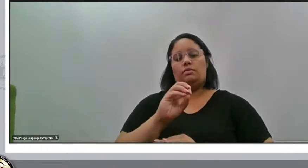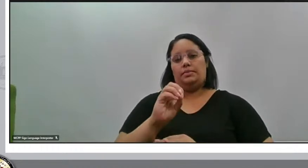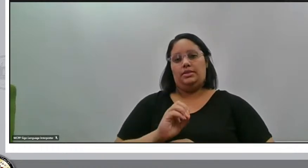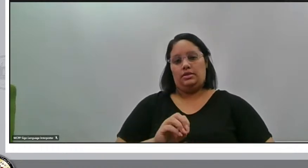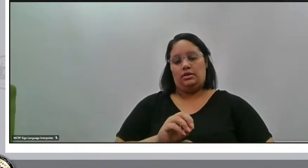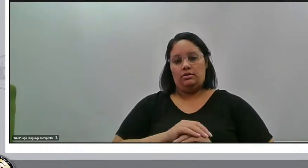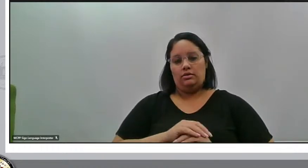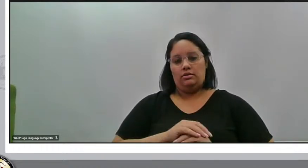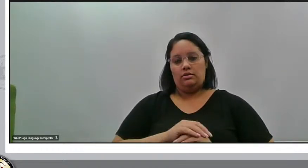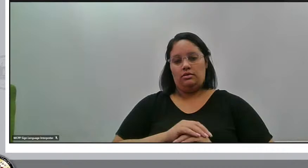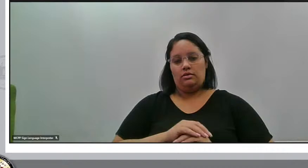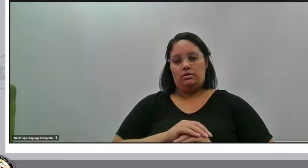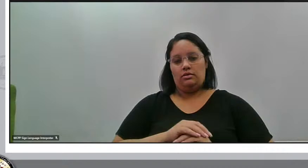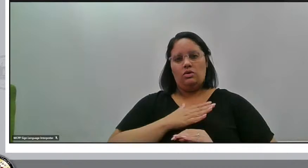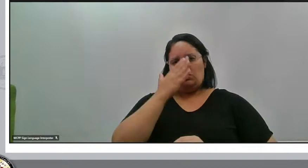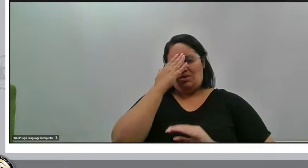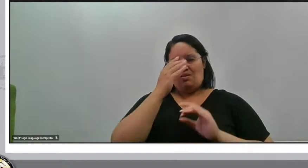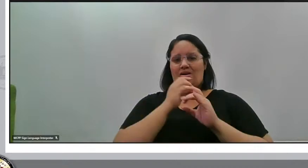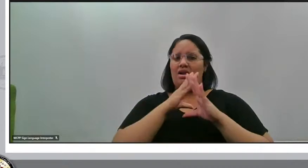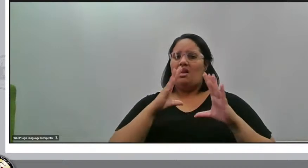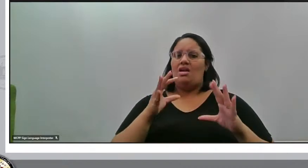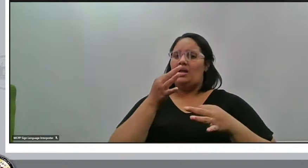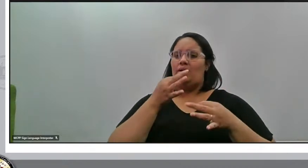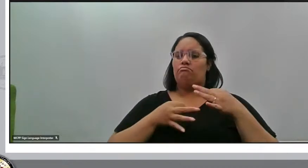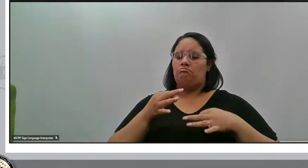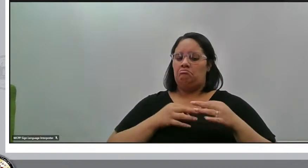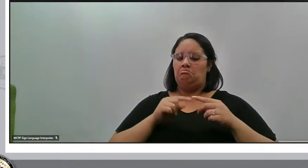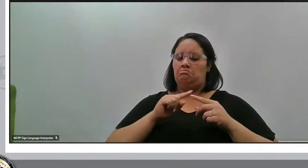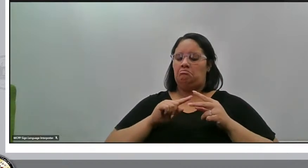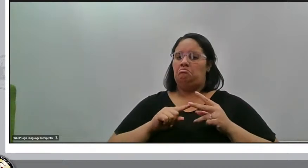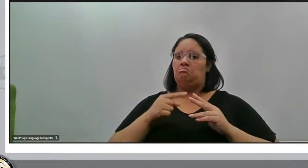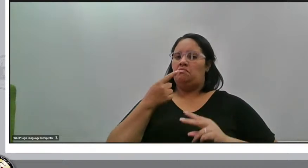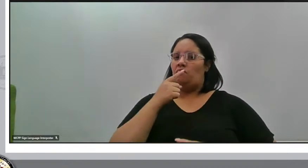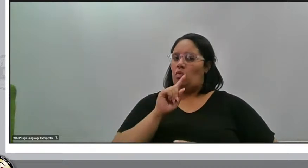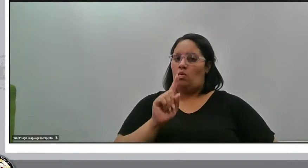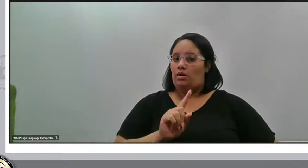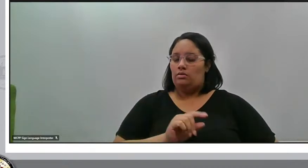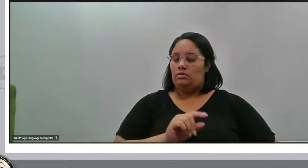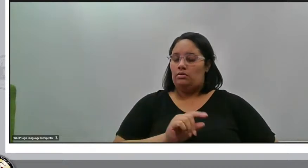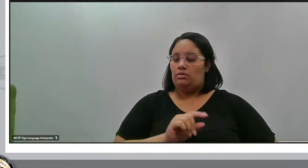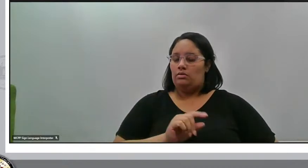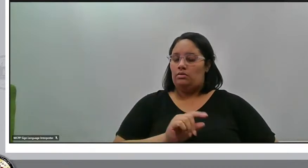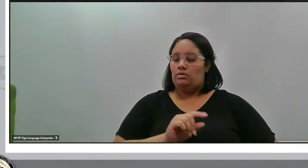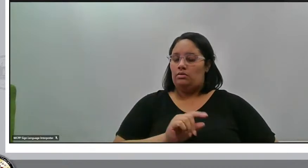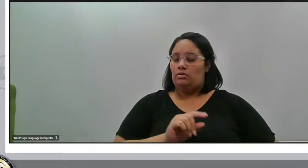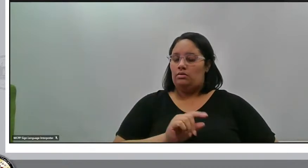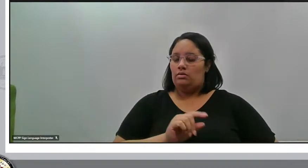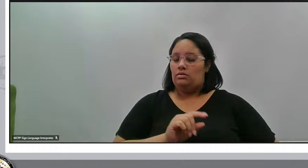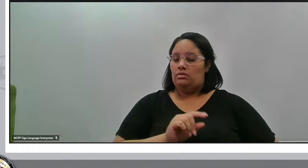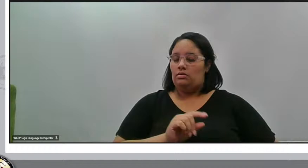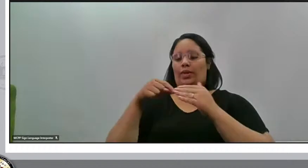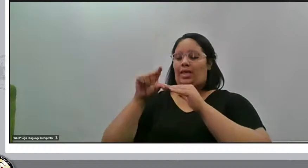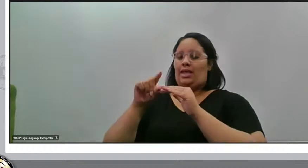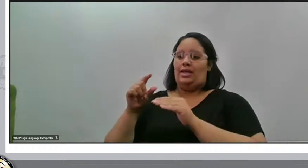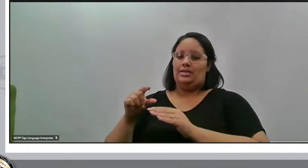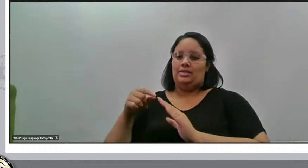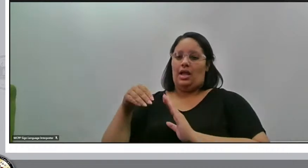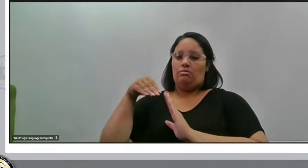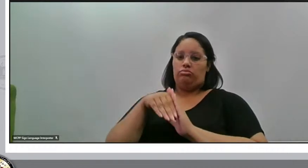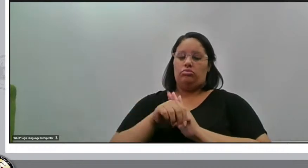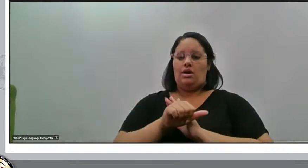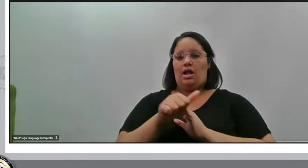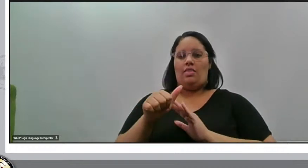43%. If I can just get clarity what those are specifically for, in comparison to the increases and decreases across the